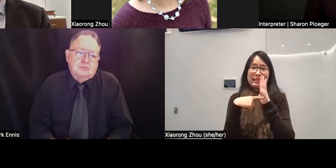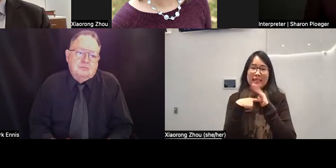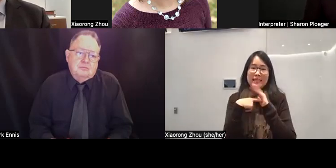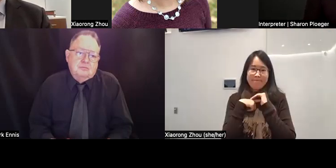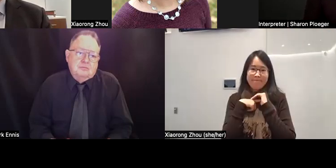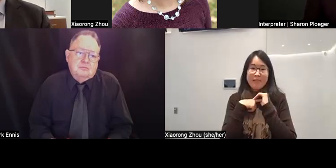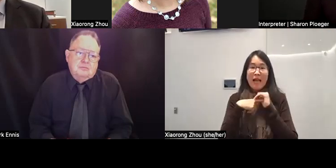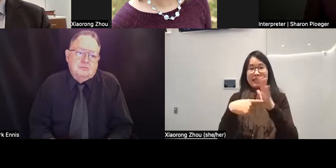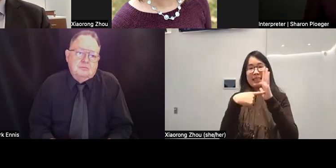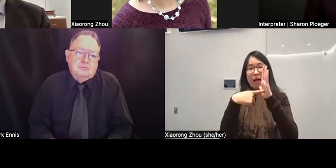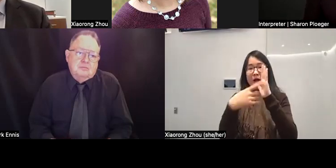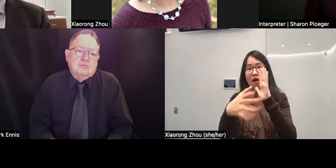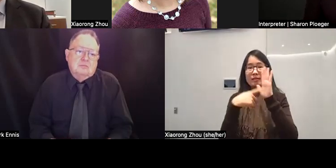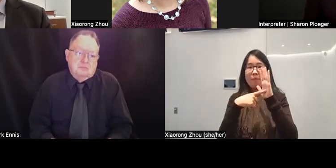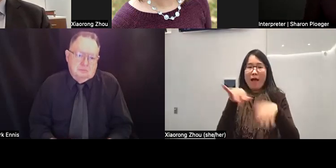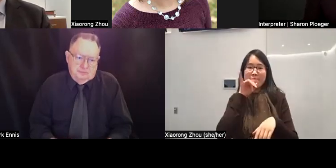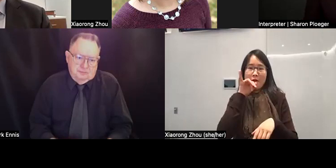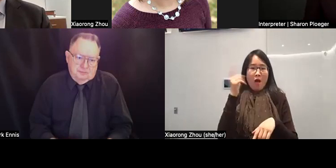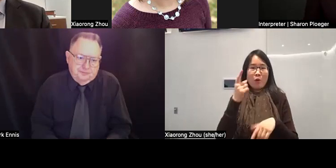relationship.